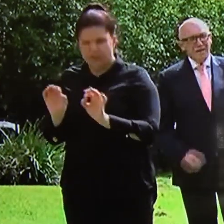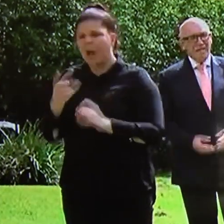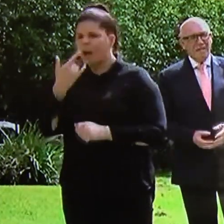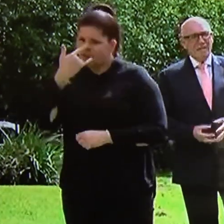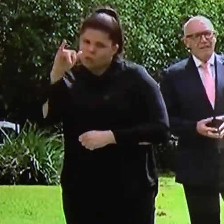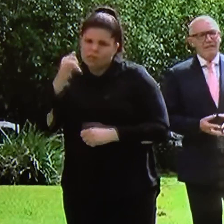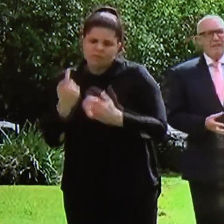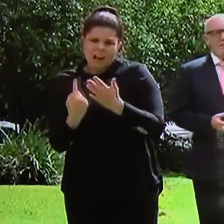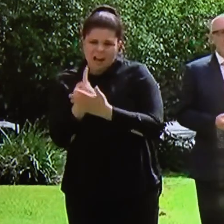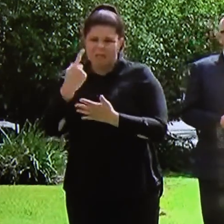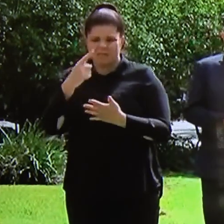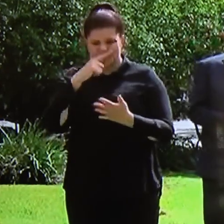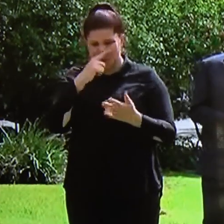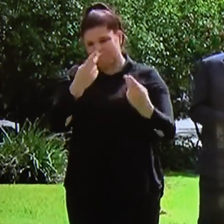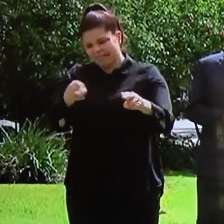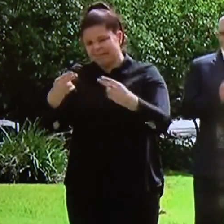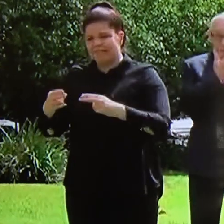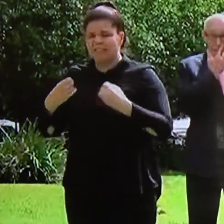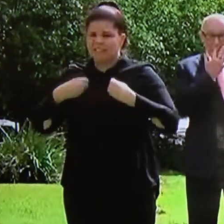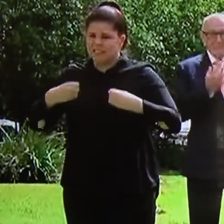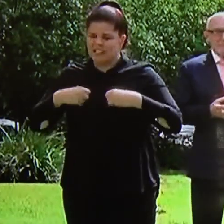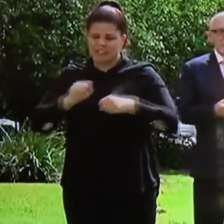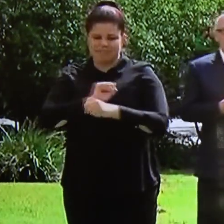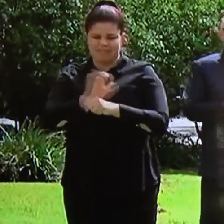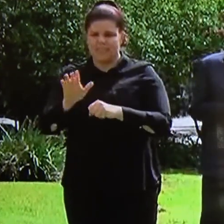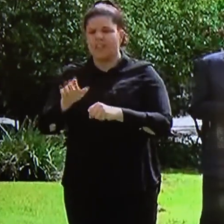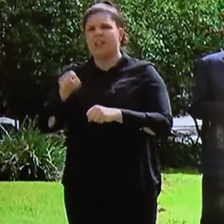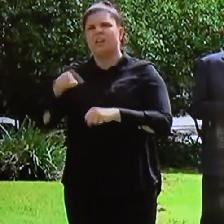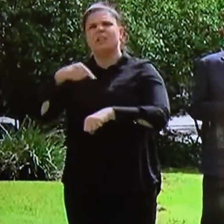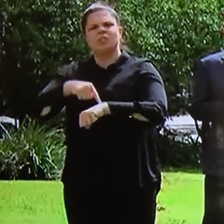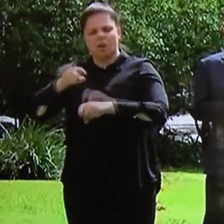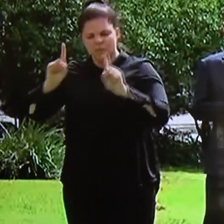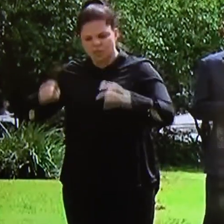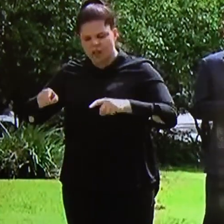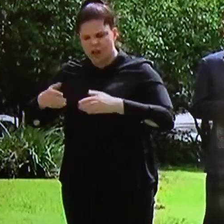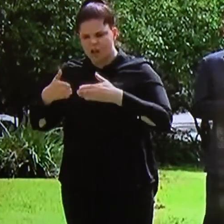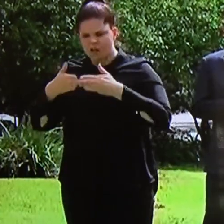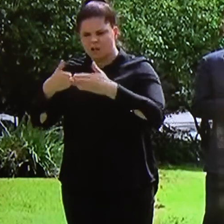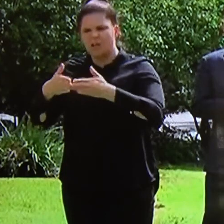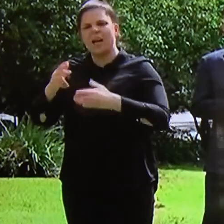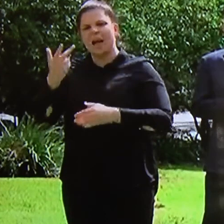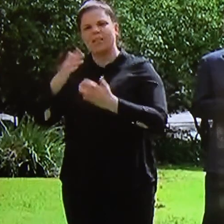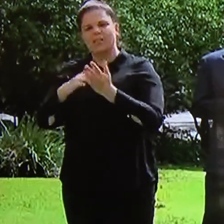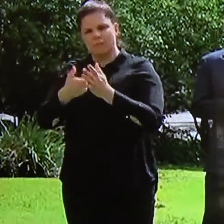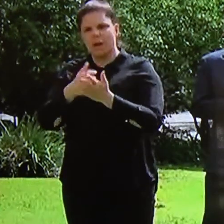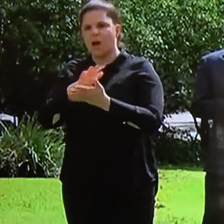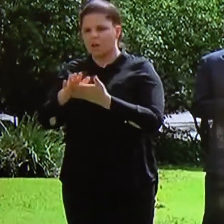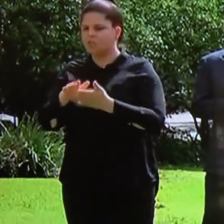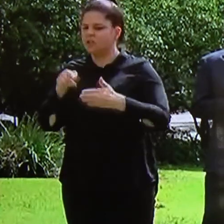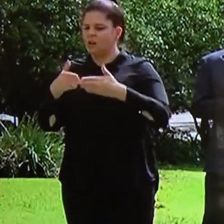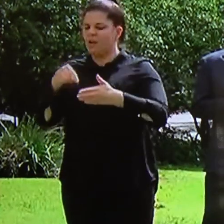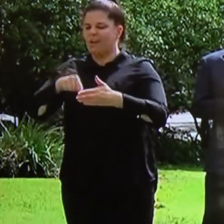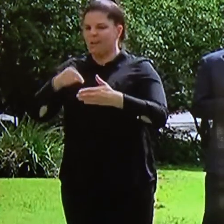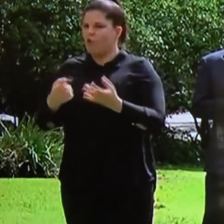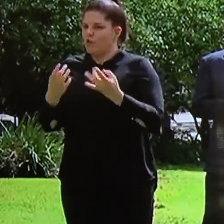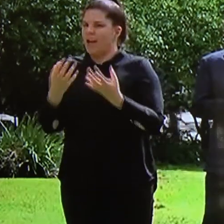outcome. But at the time that ship sailed, which I think was the 8th of March from memory, there was COVID well and truly, because I know